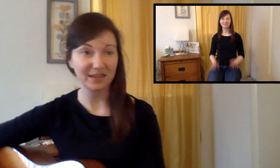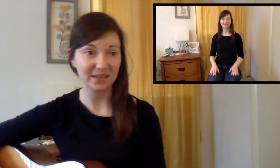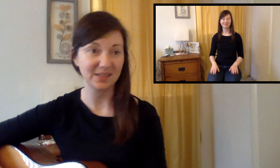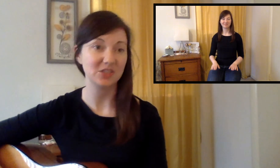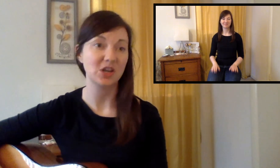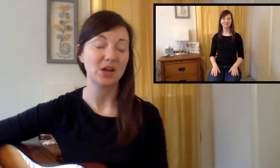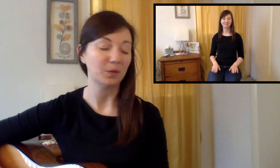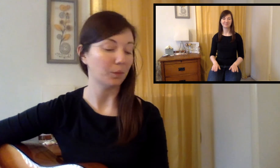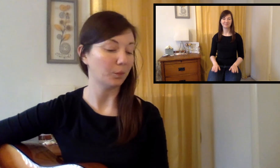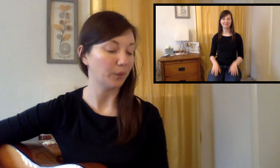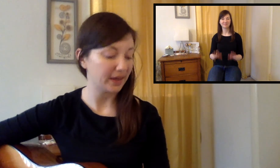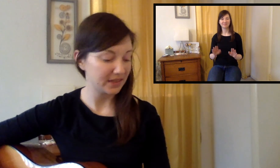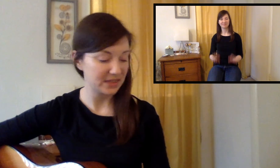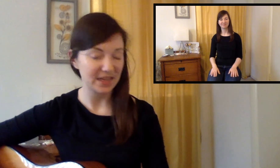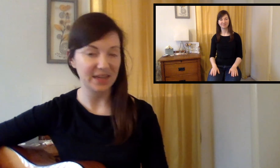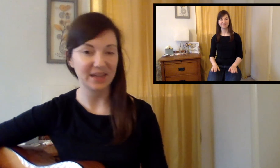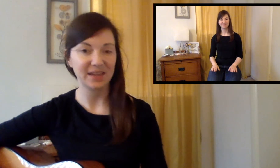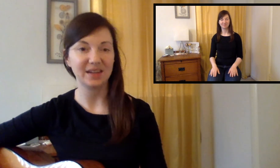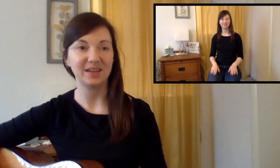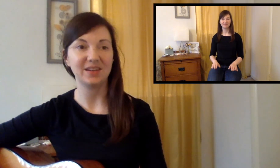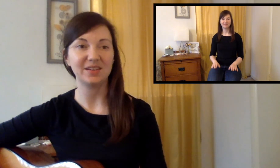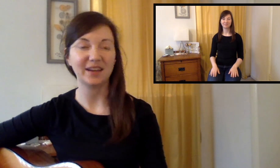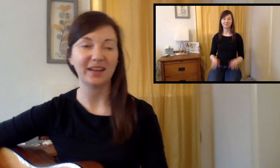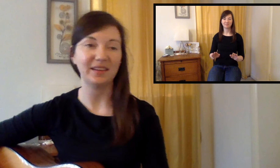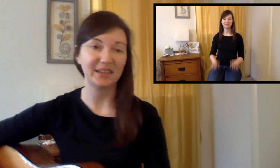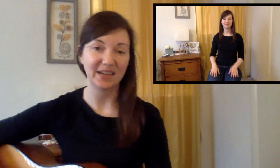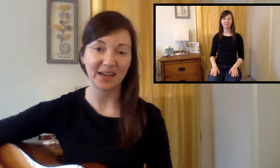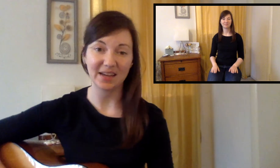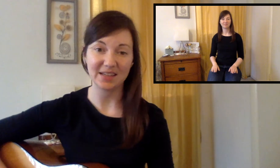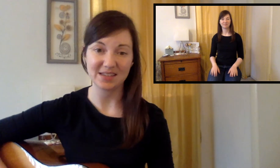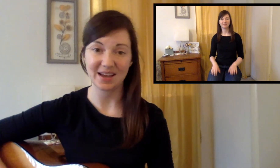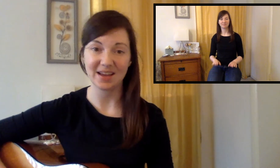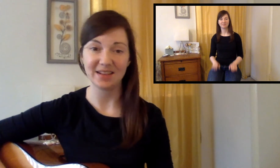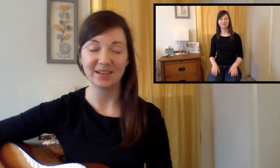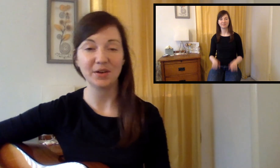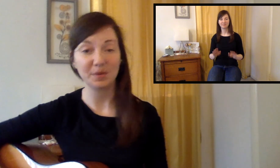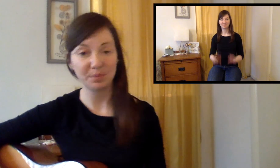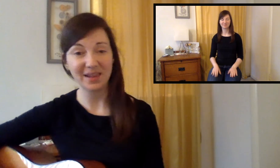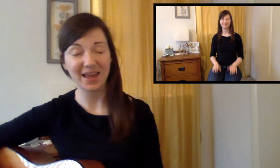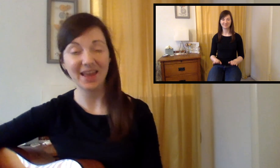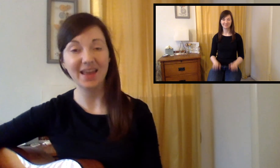range, where the deer and the antelope play,